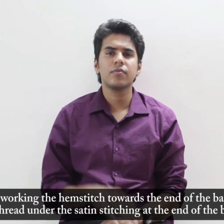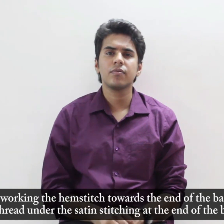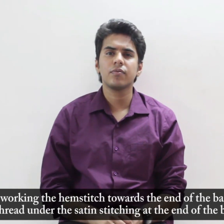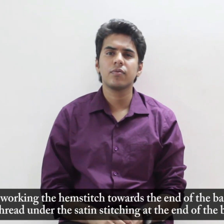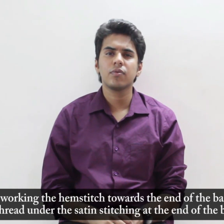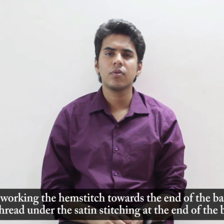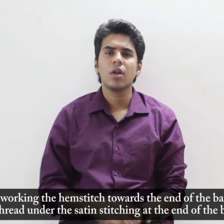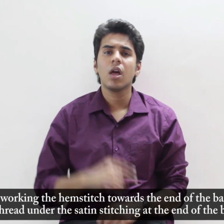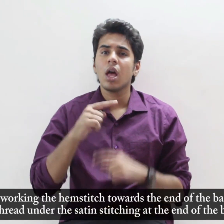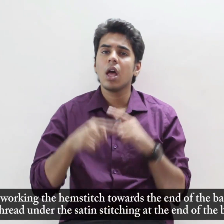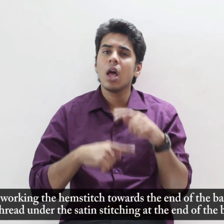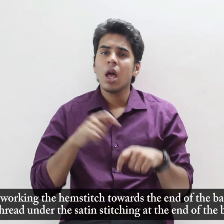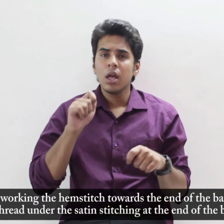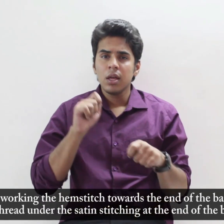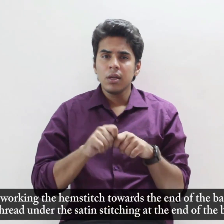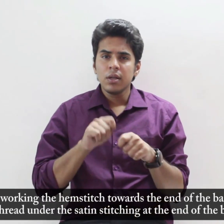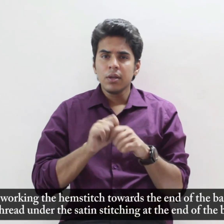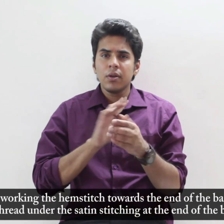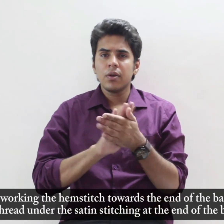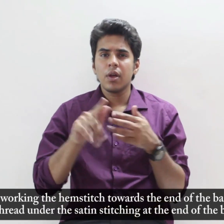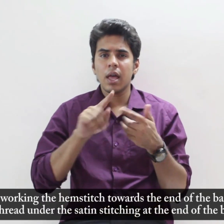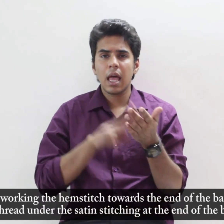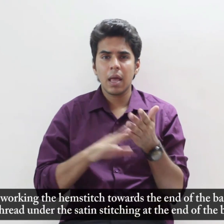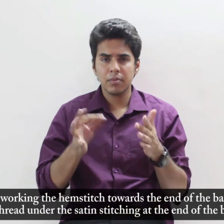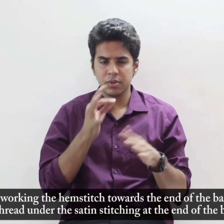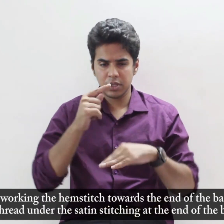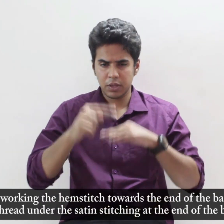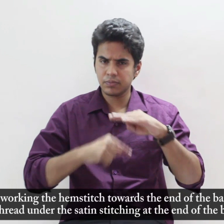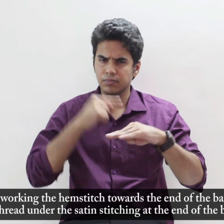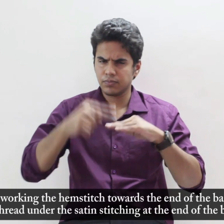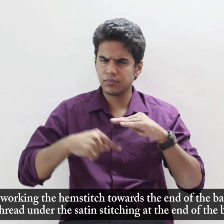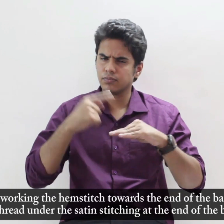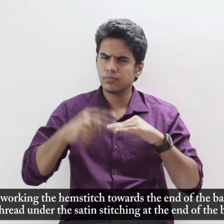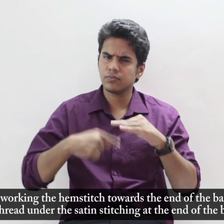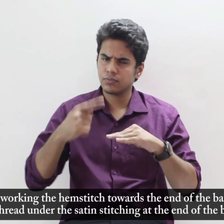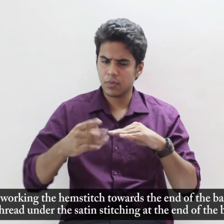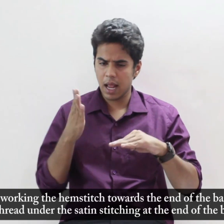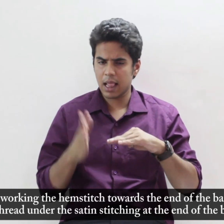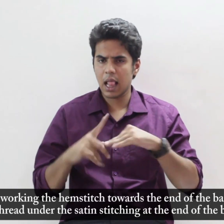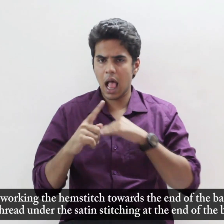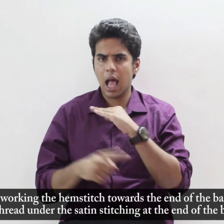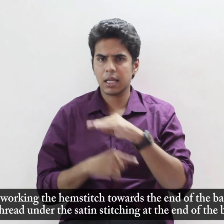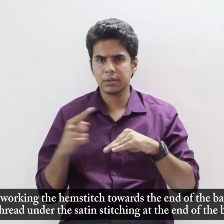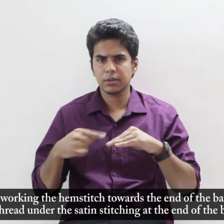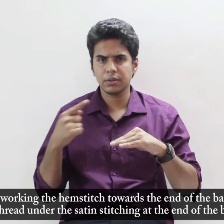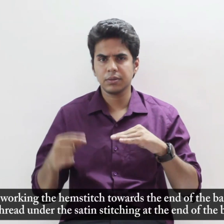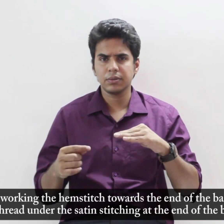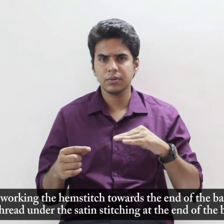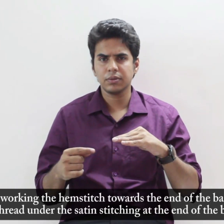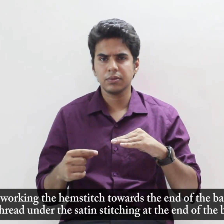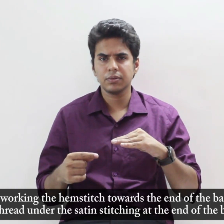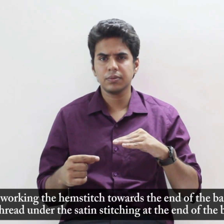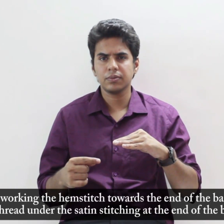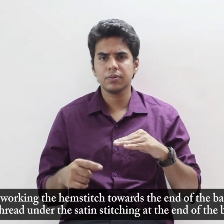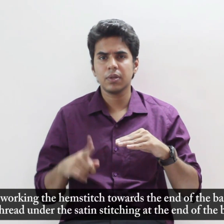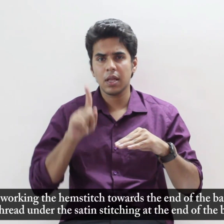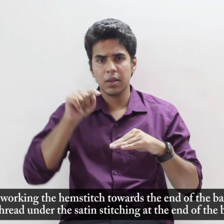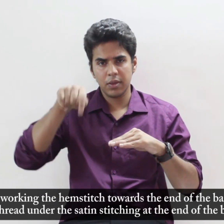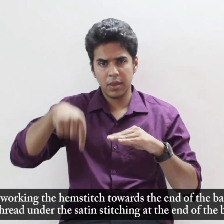Number 5. Continue working the hem stitch towards the end of the band. Then run the needle and thread under the